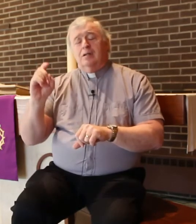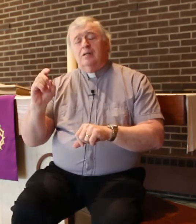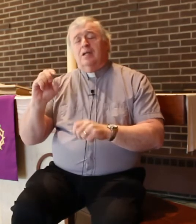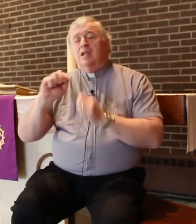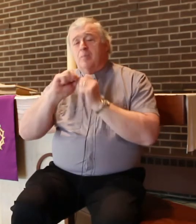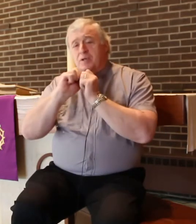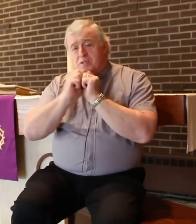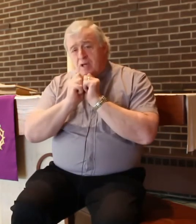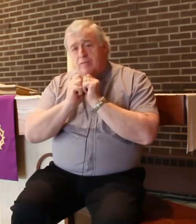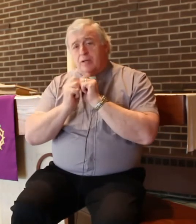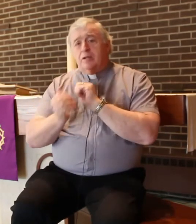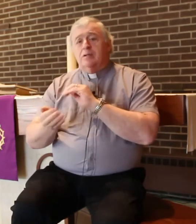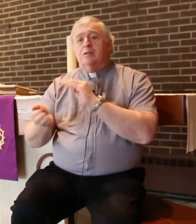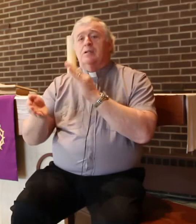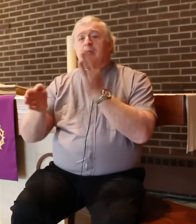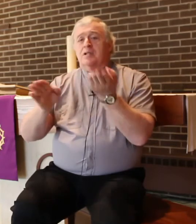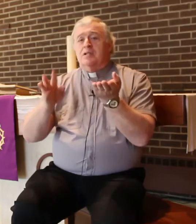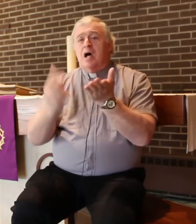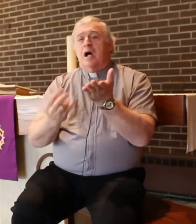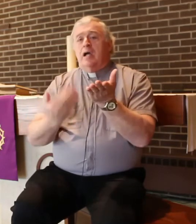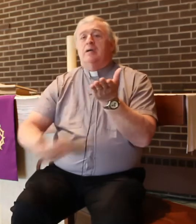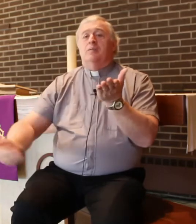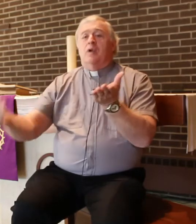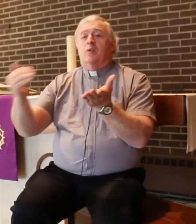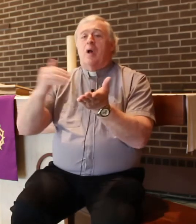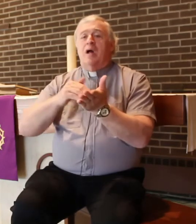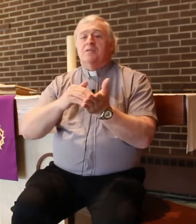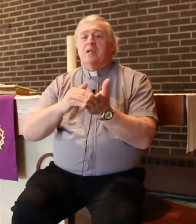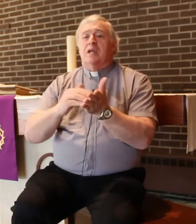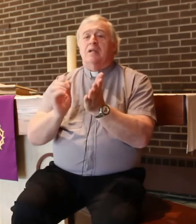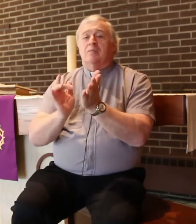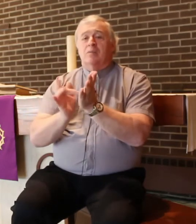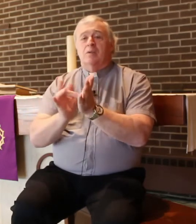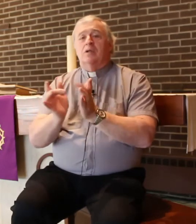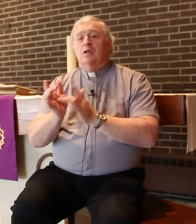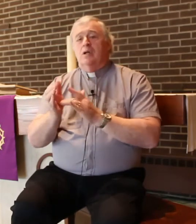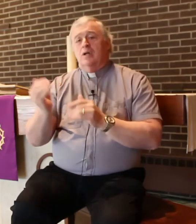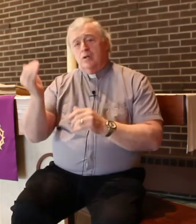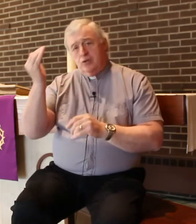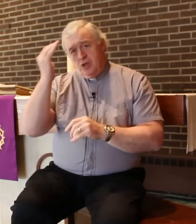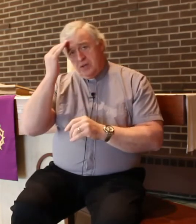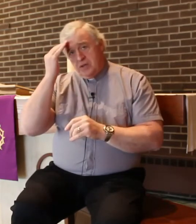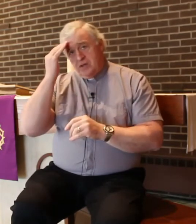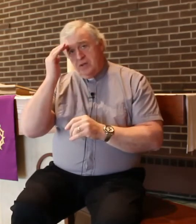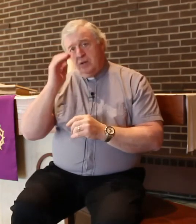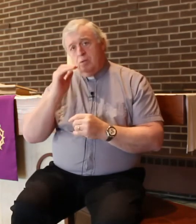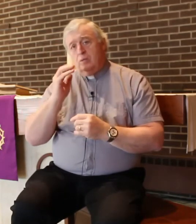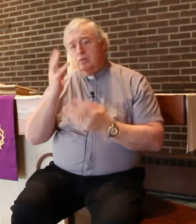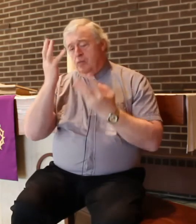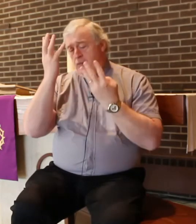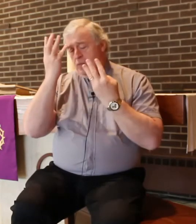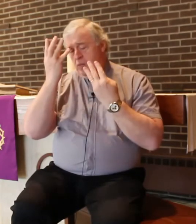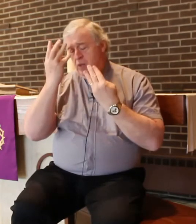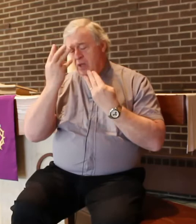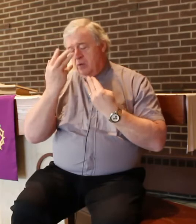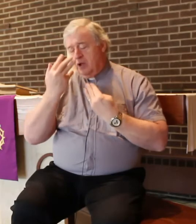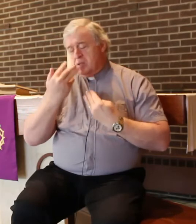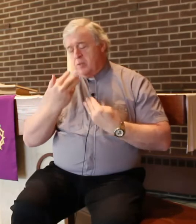that he must suffer and die and rise again, Jesus knew they would